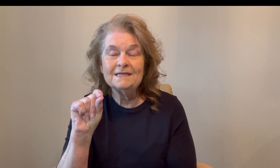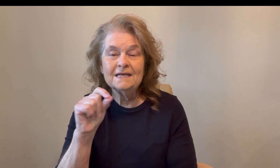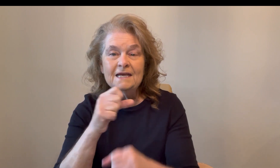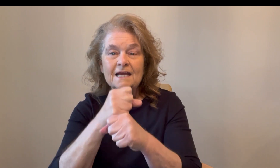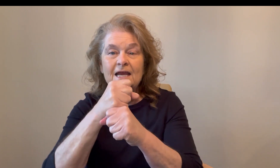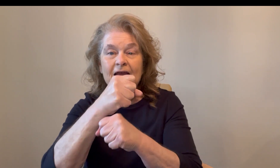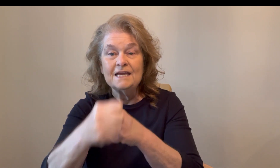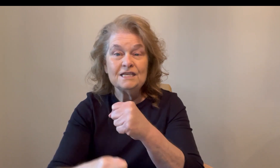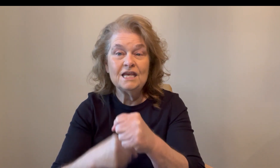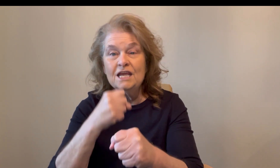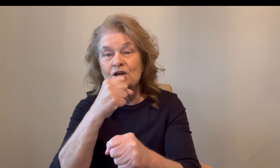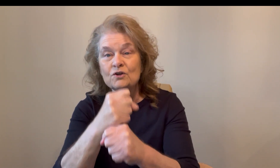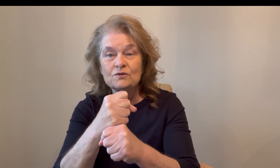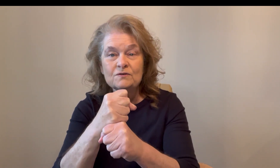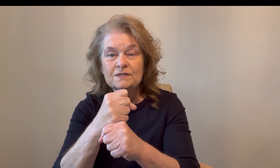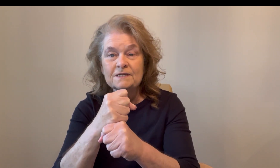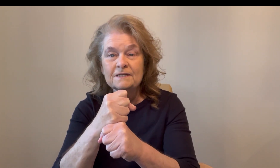20 years